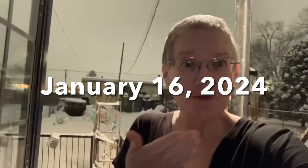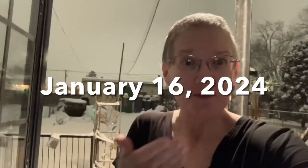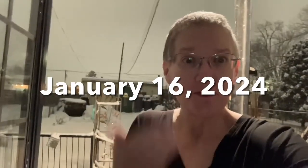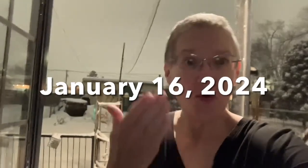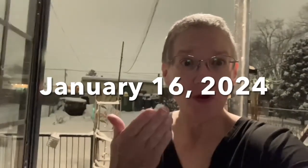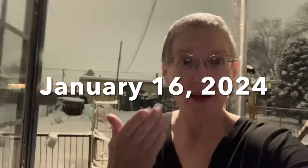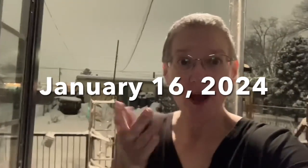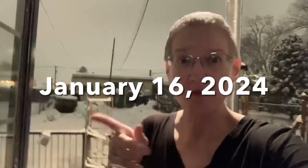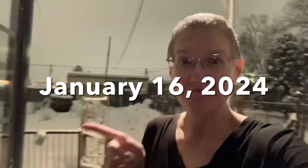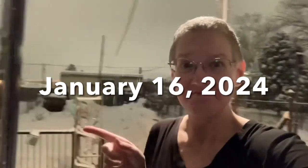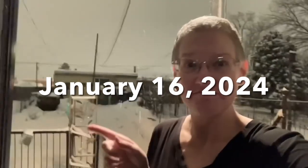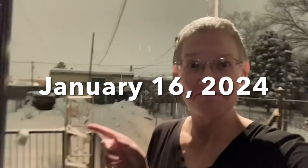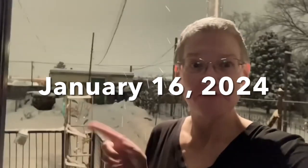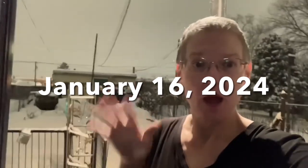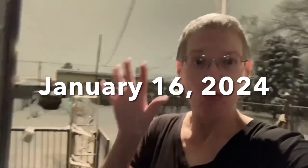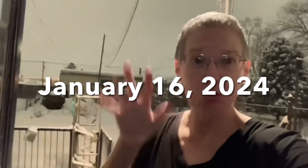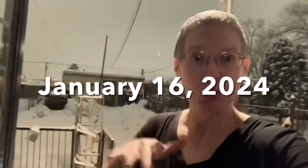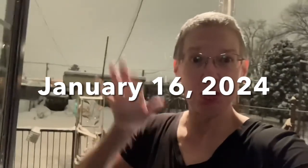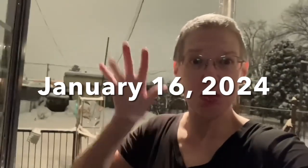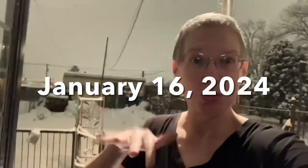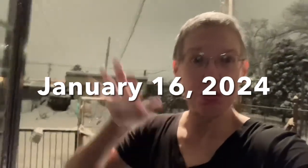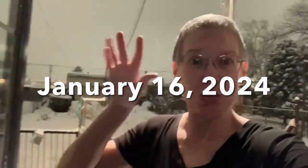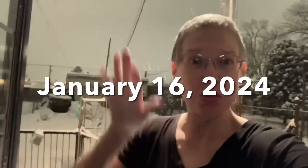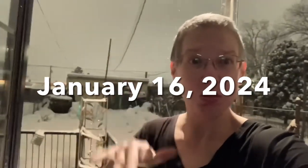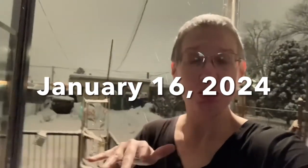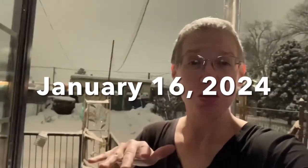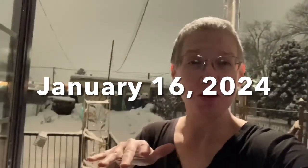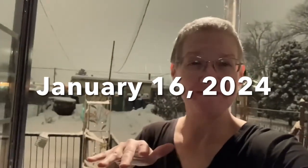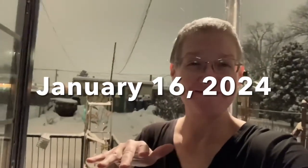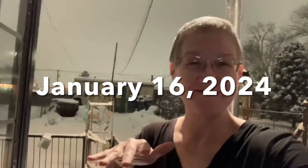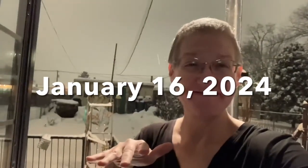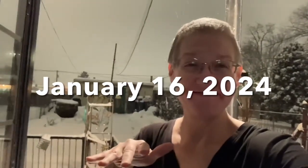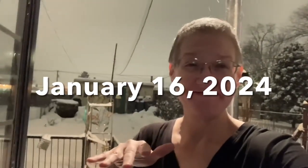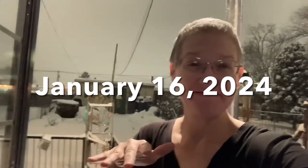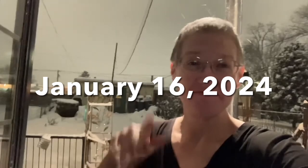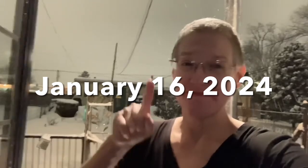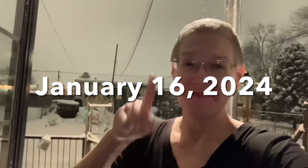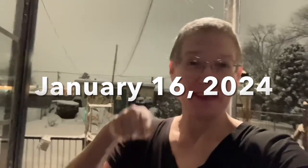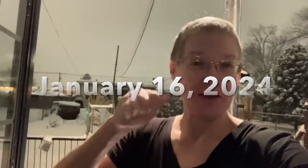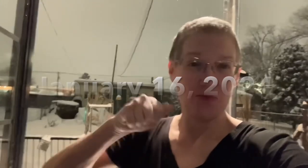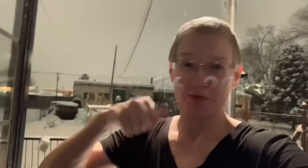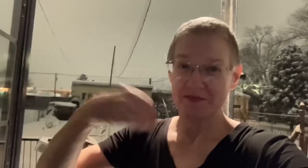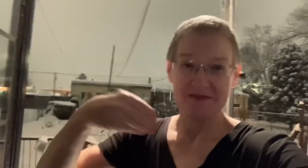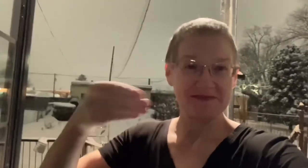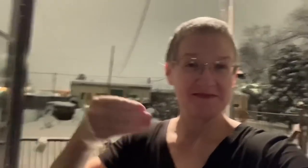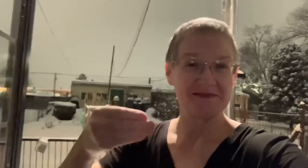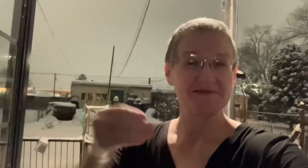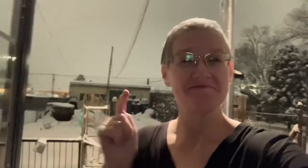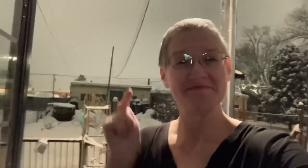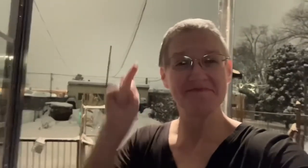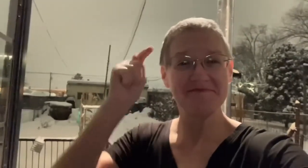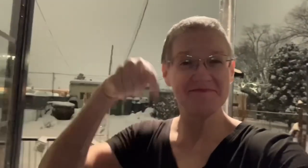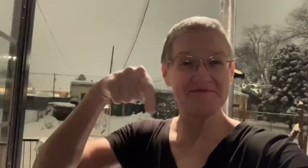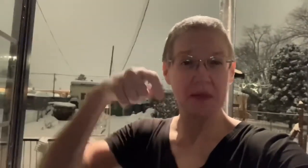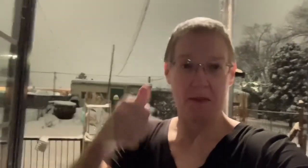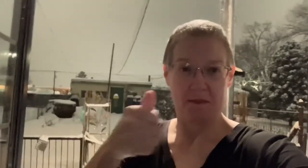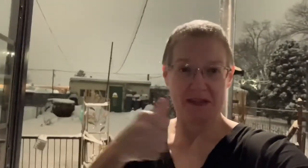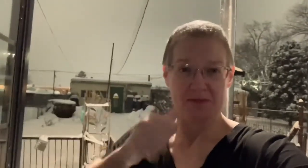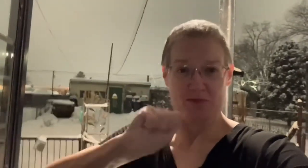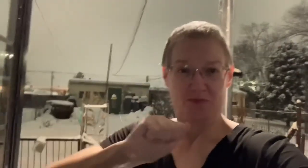Good morning. Look at all that snow. Well, obviously we can't work outside, so let's go down into